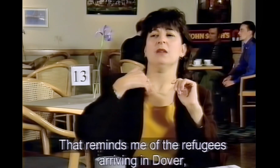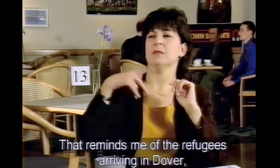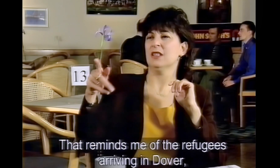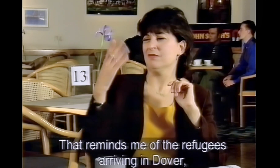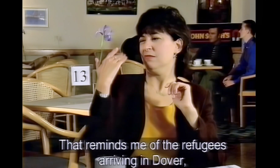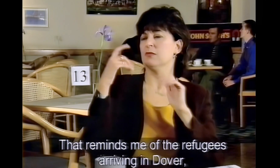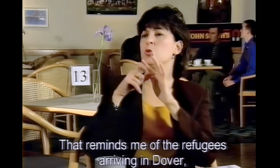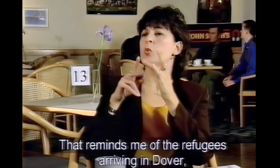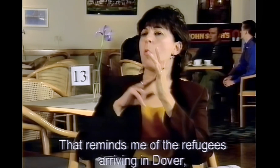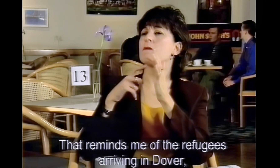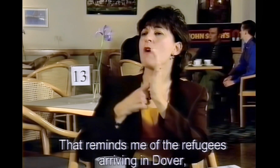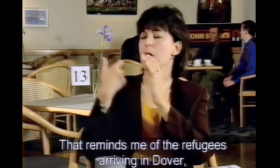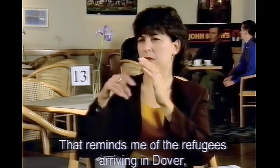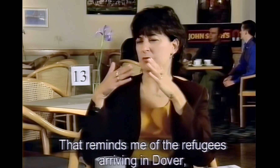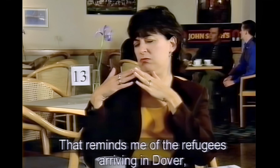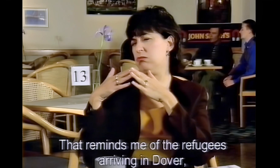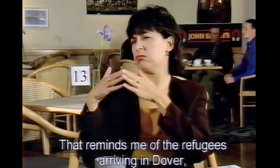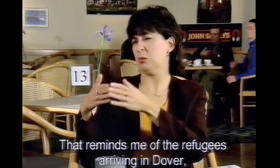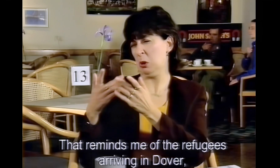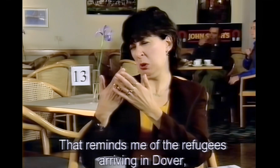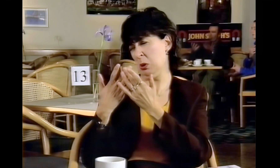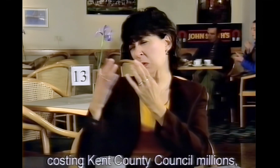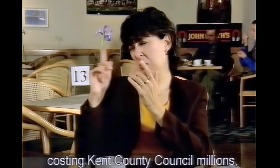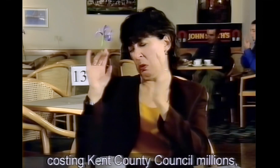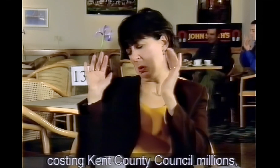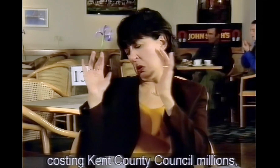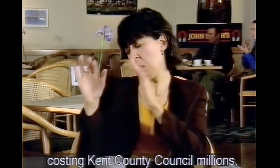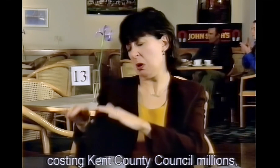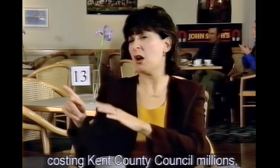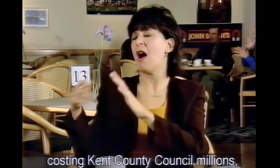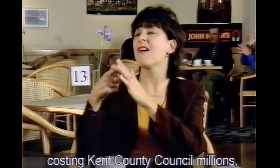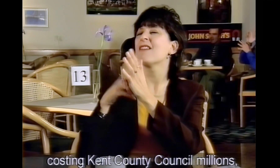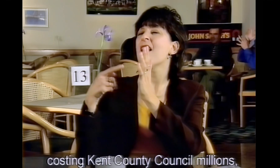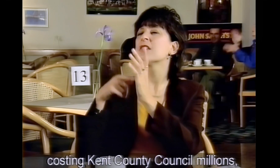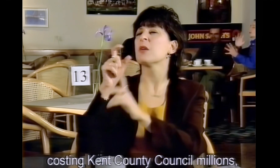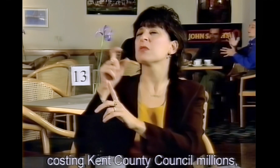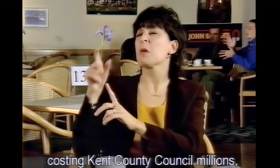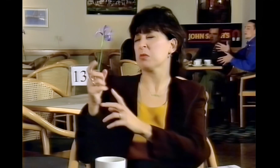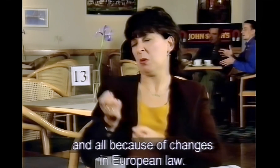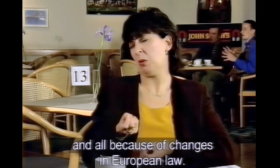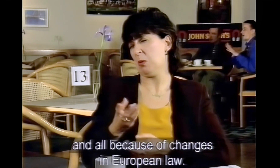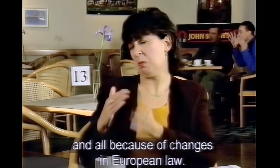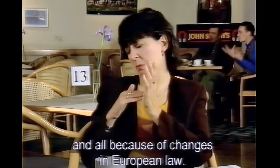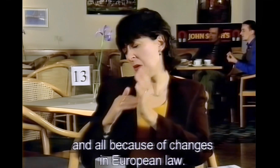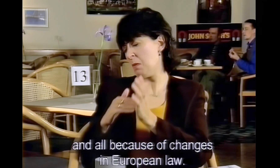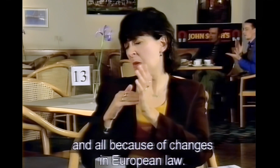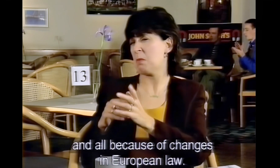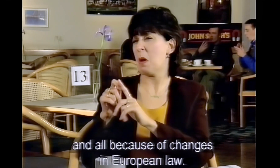That reminds me of the refugees arriving in Dover, costing Kent County Council millions, and all because of changes